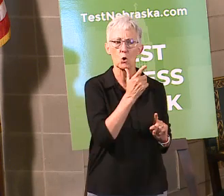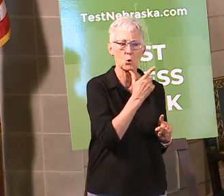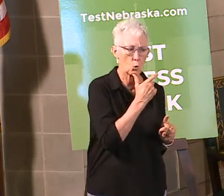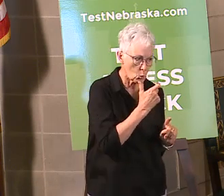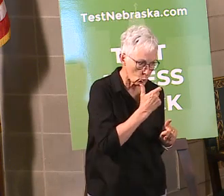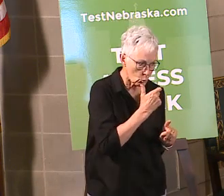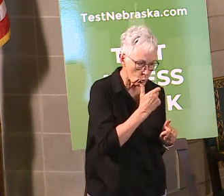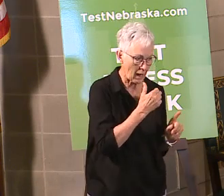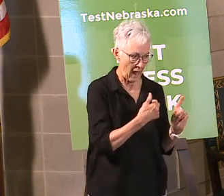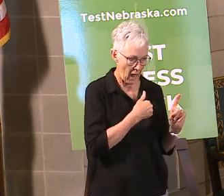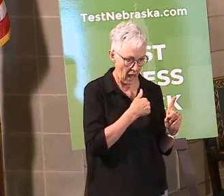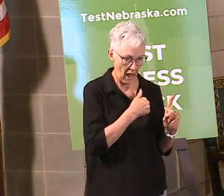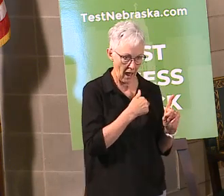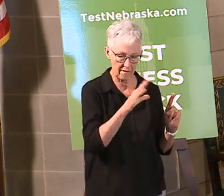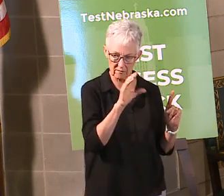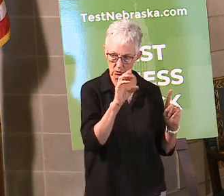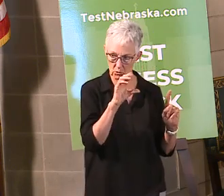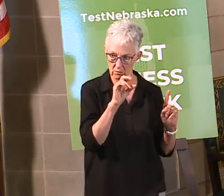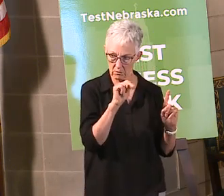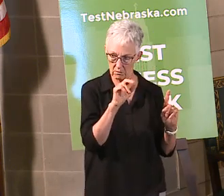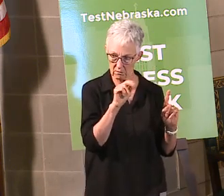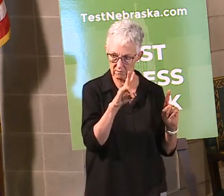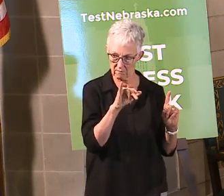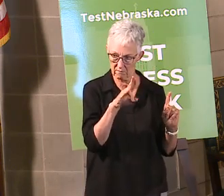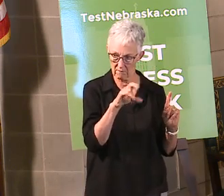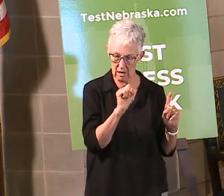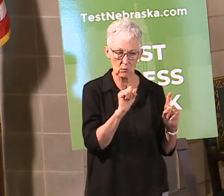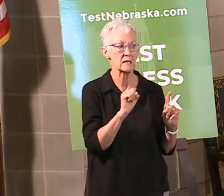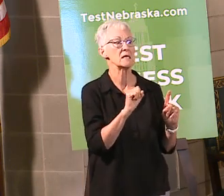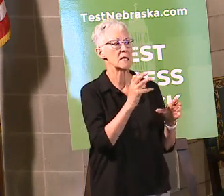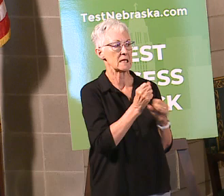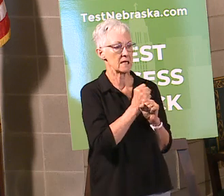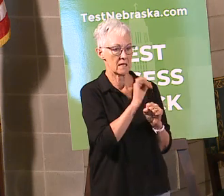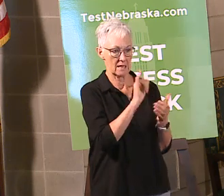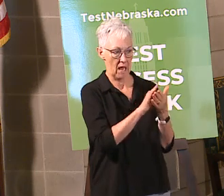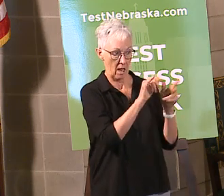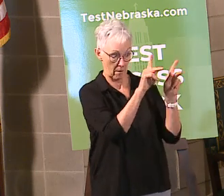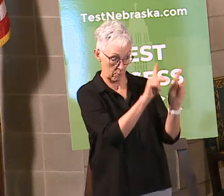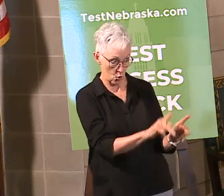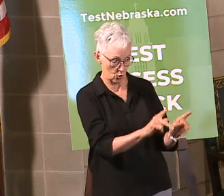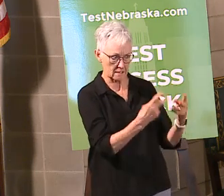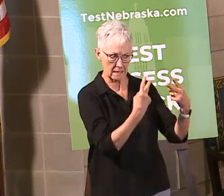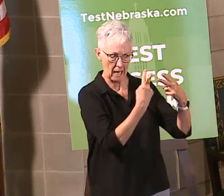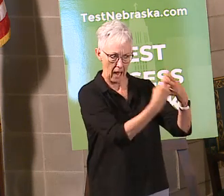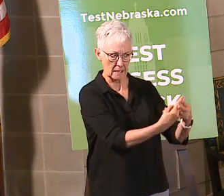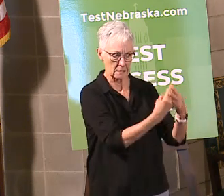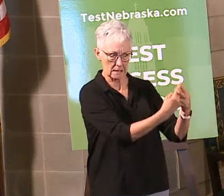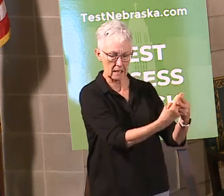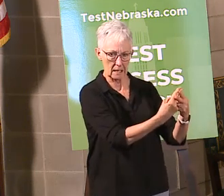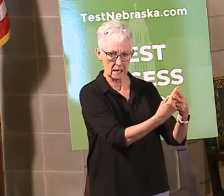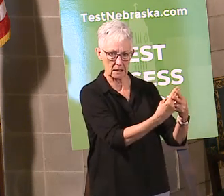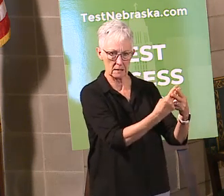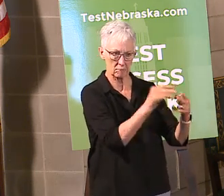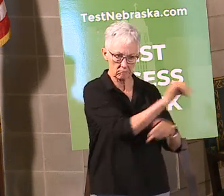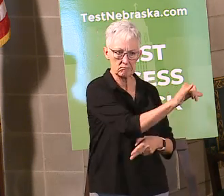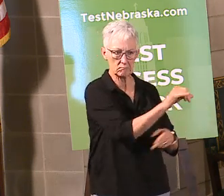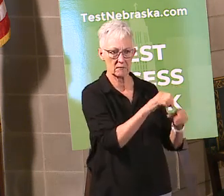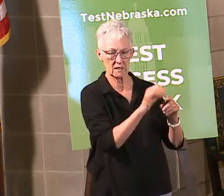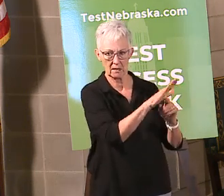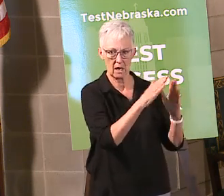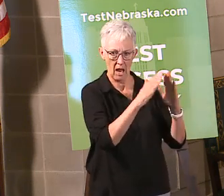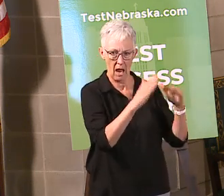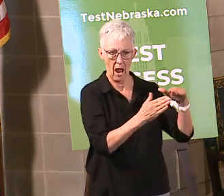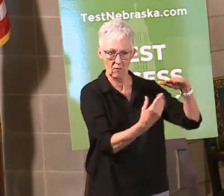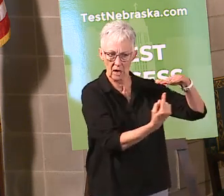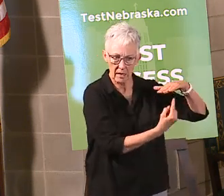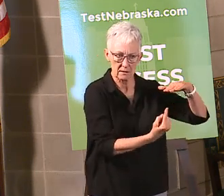for coronavirus, get them to isolate, go do the contact tracing on all their contacts, get those people, depending on how close a